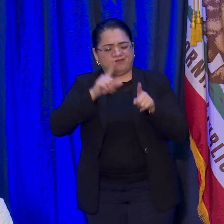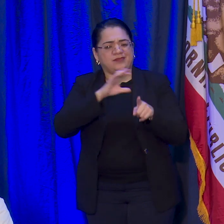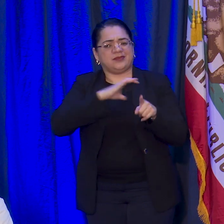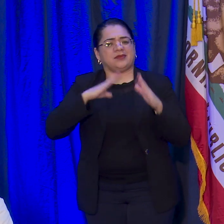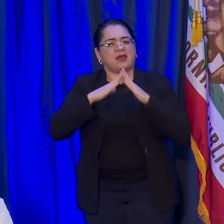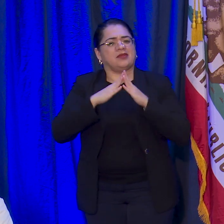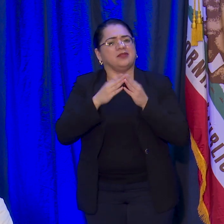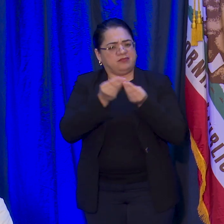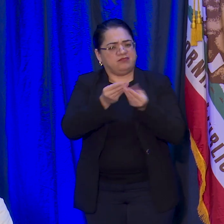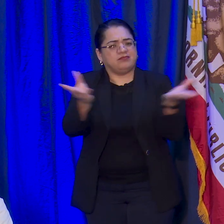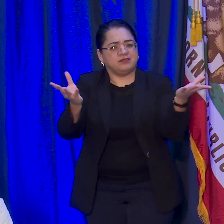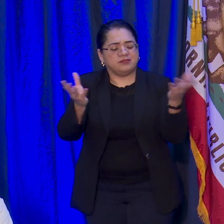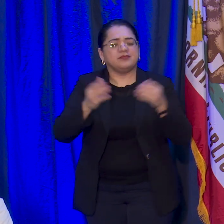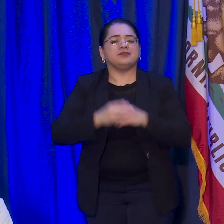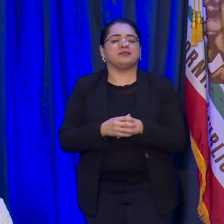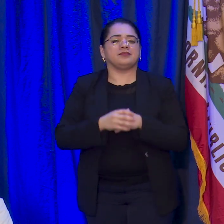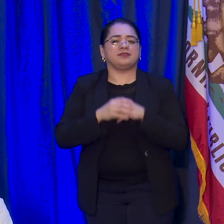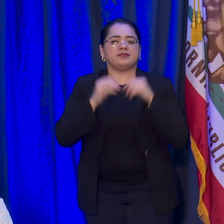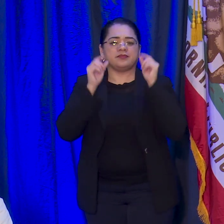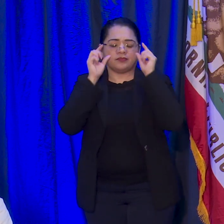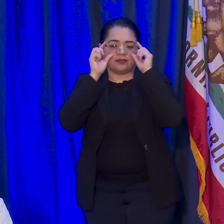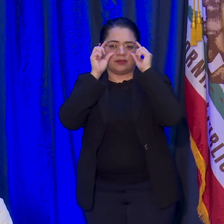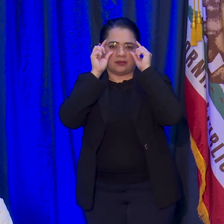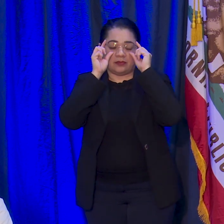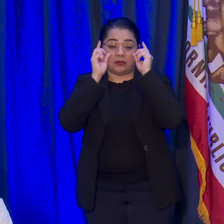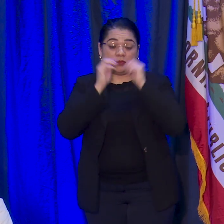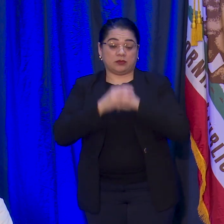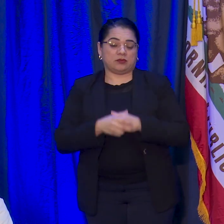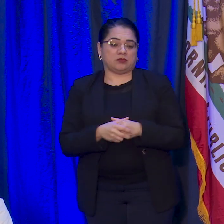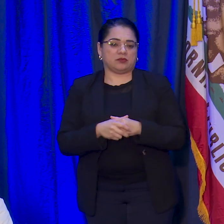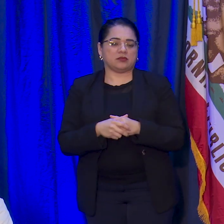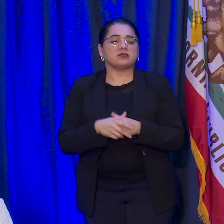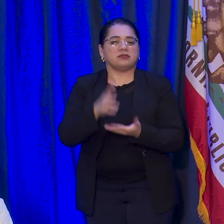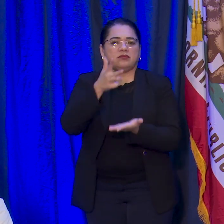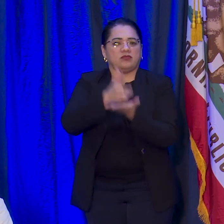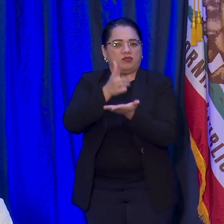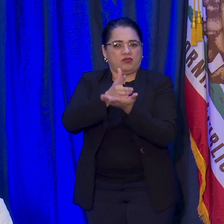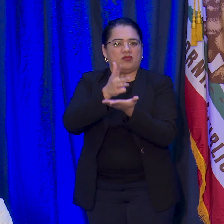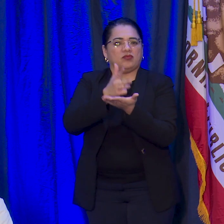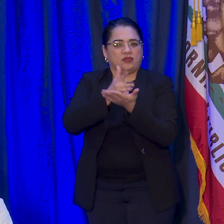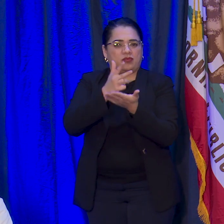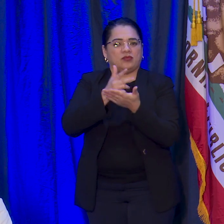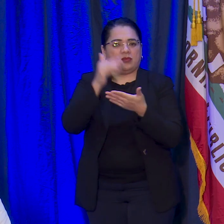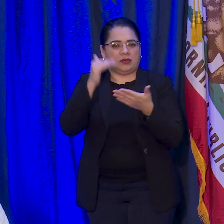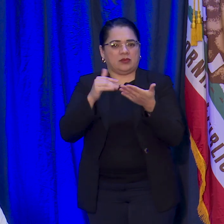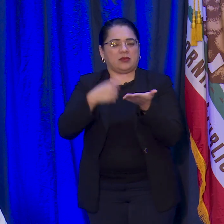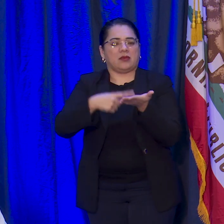I now want to talk some about parking.